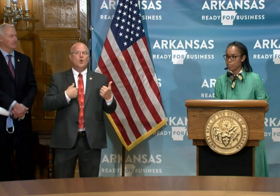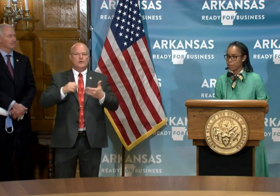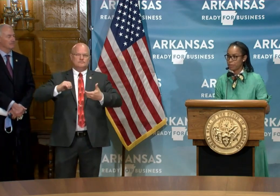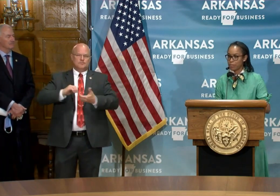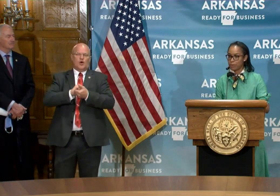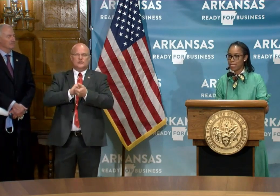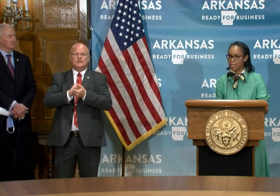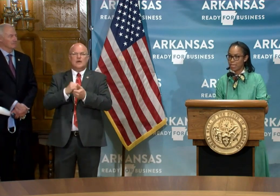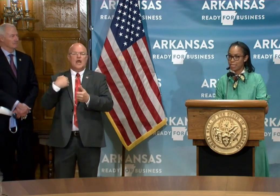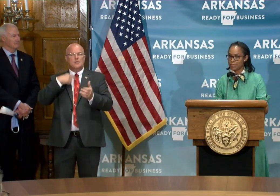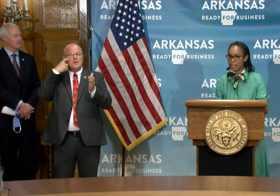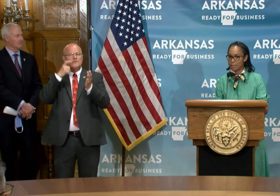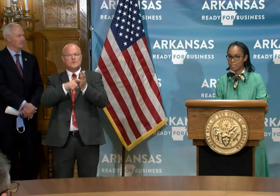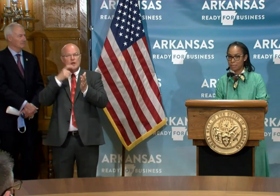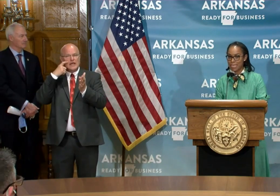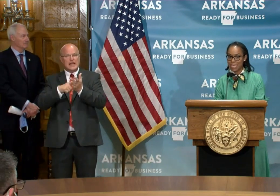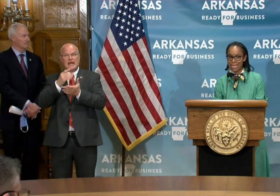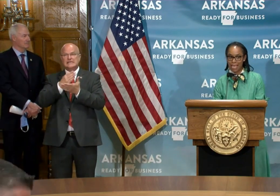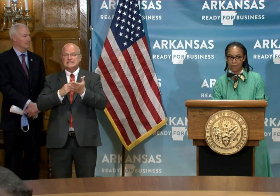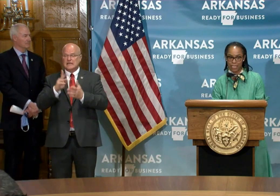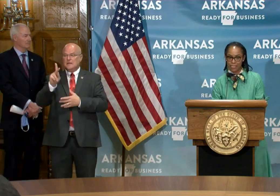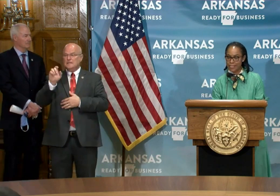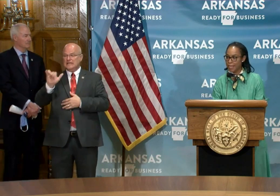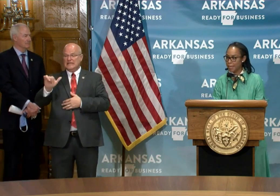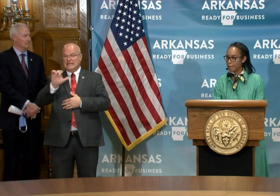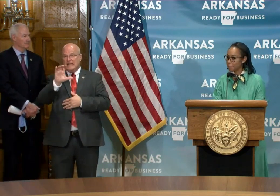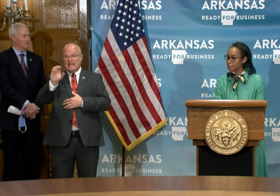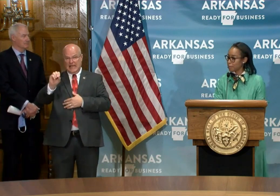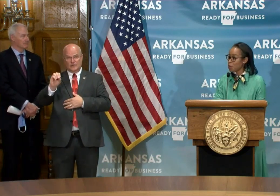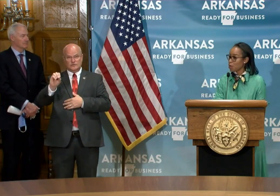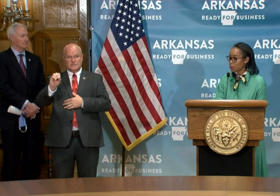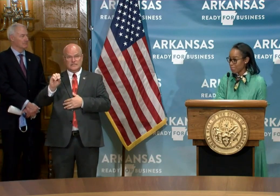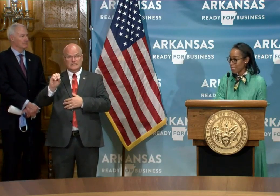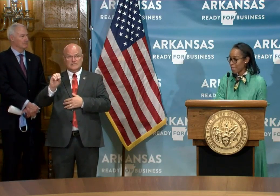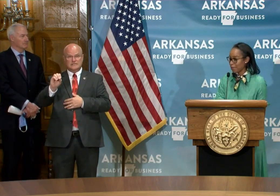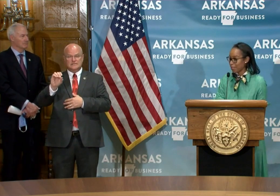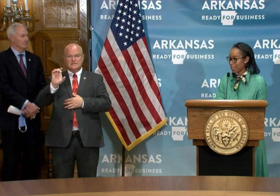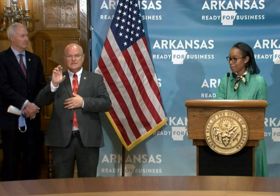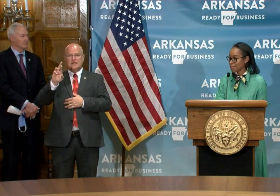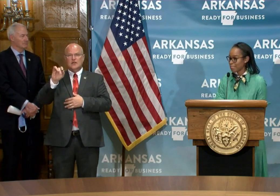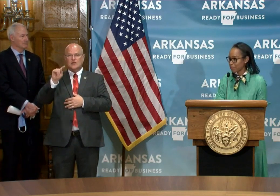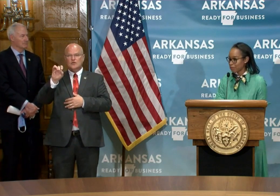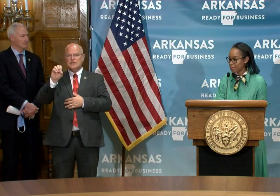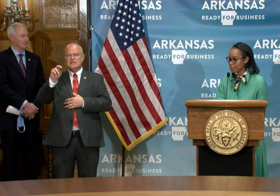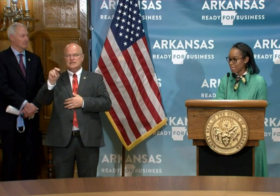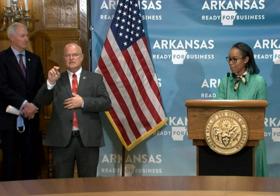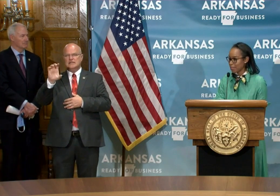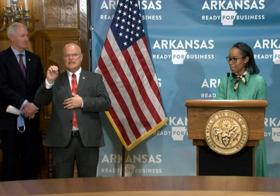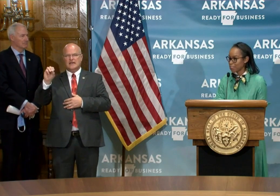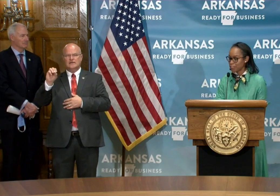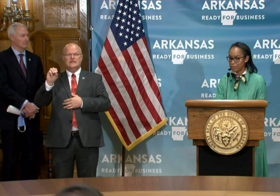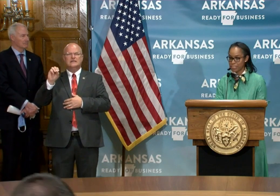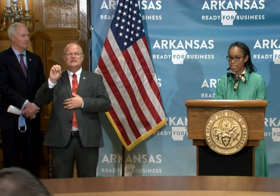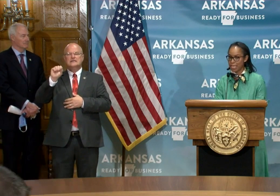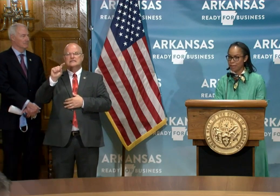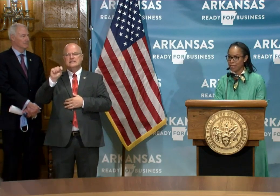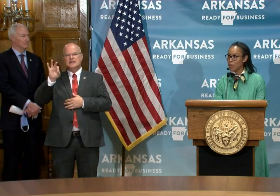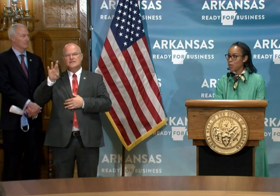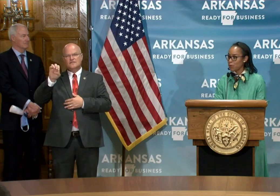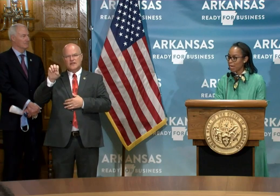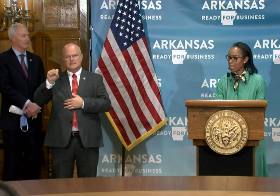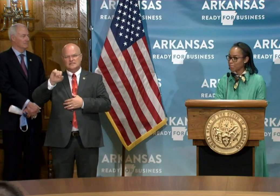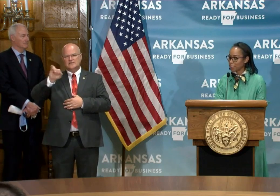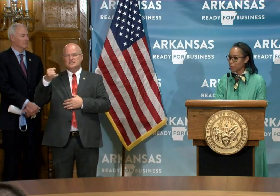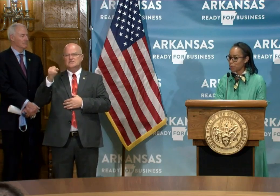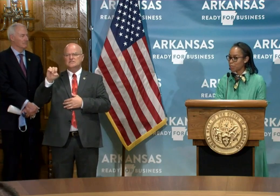in partnership, and we recognize some key counties, Crittenden County, St. Francis County, Jefferson